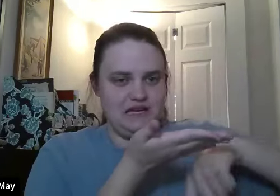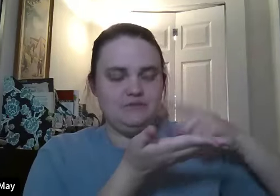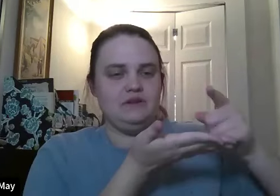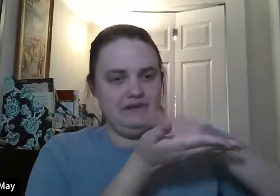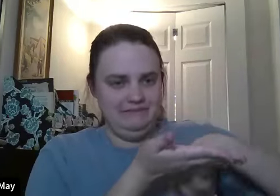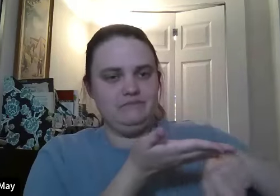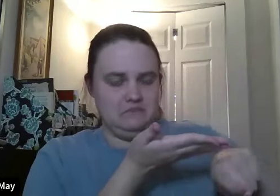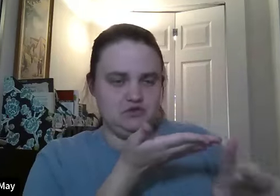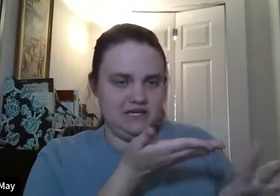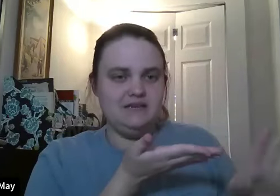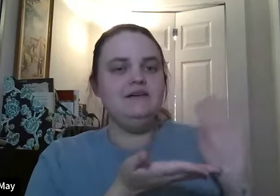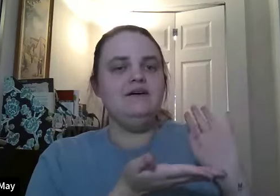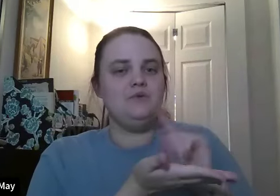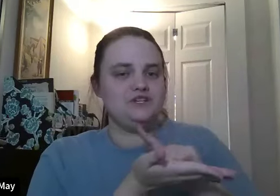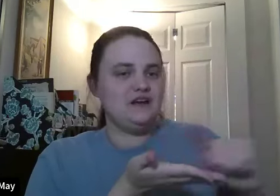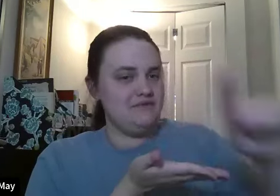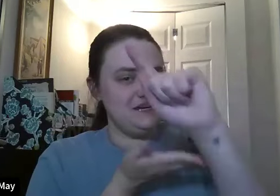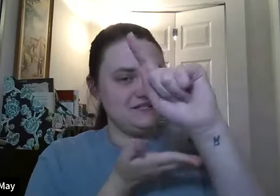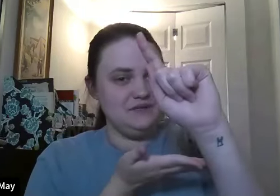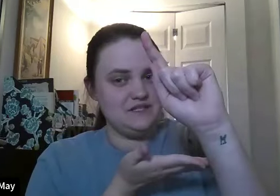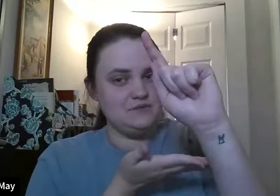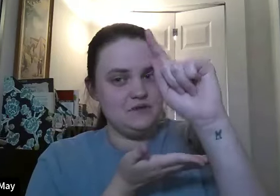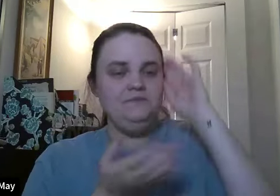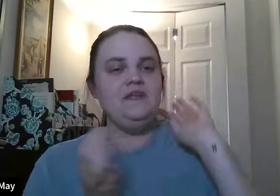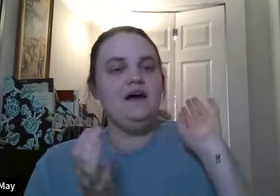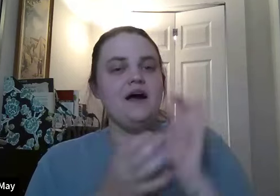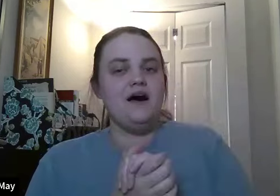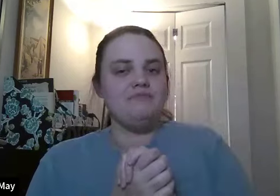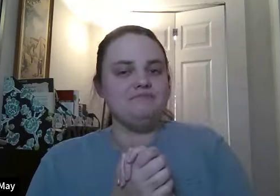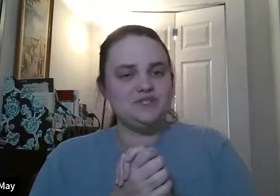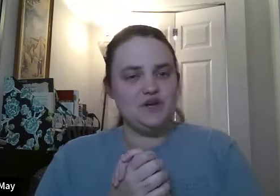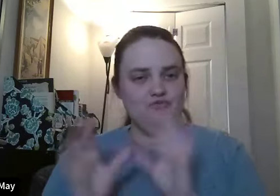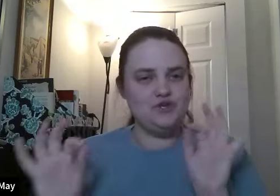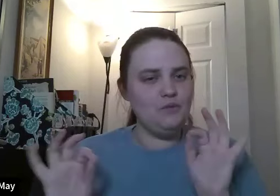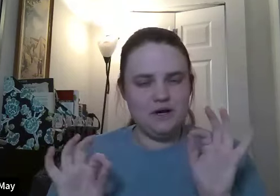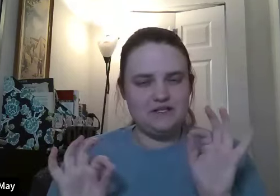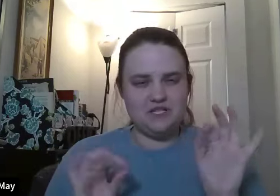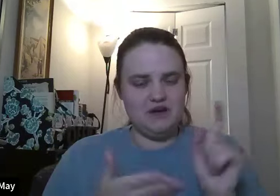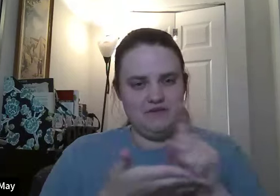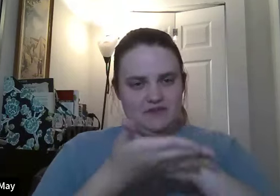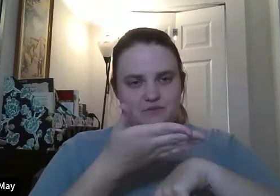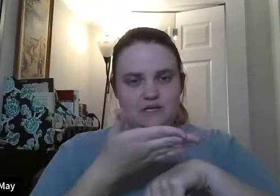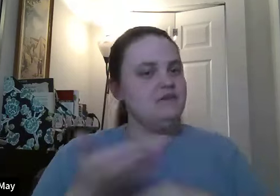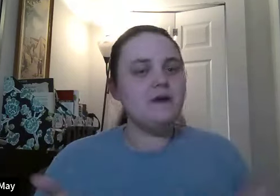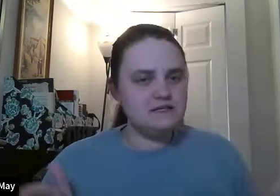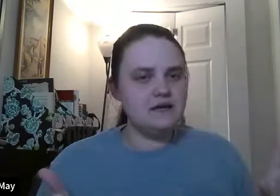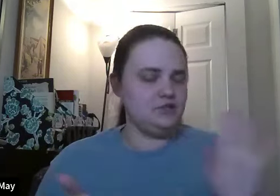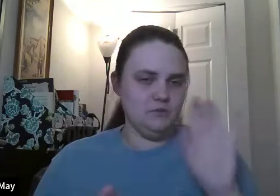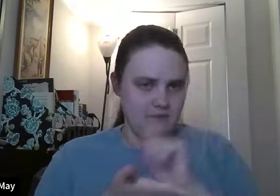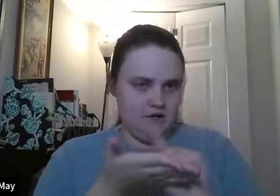get really tricky. We're just going to have the next week this one. So don't worry too much about having this one. Even if I sign it, don't worry about it. You